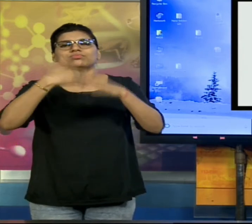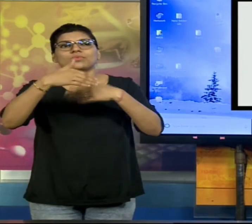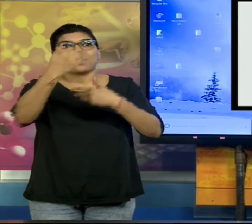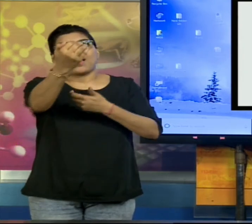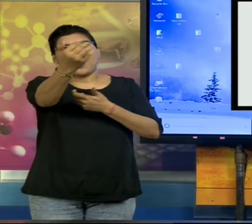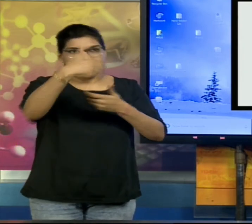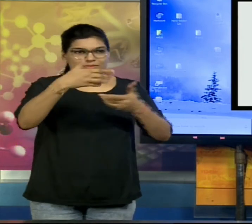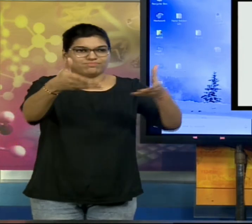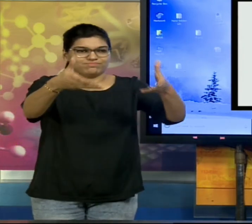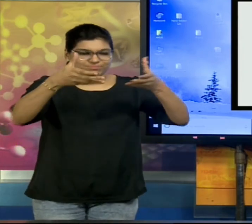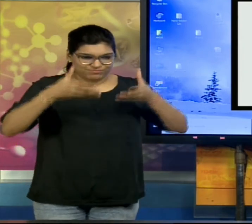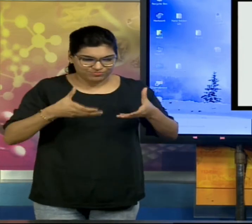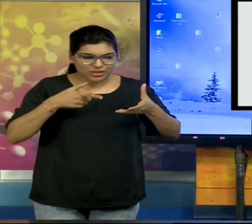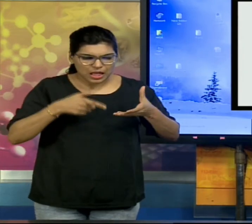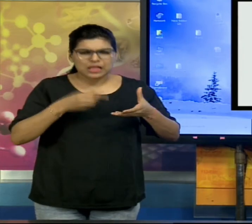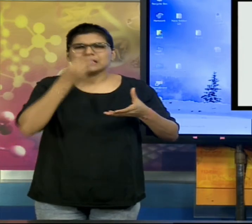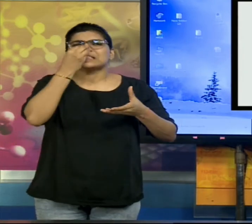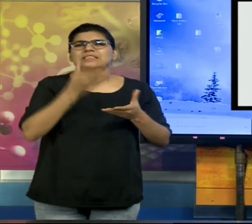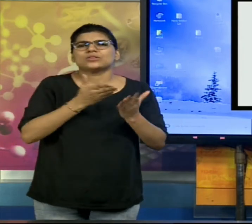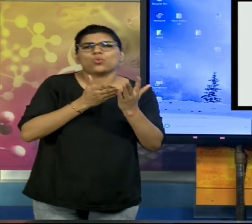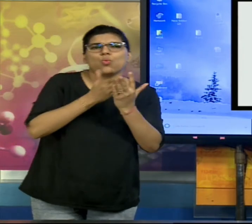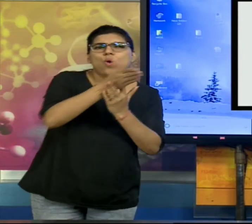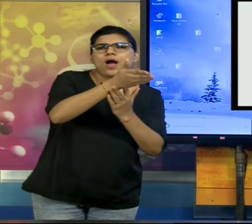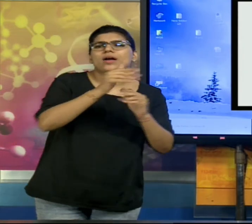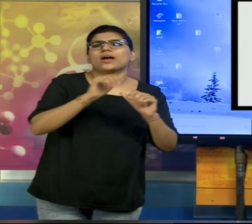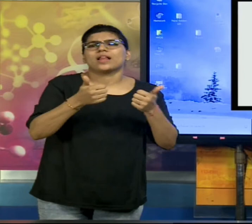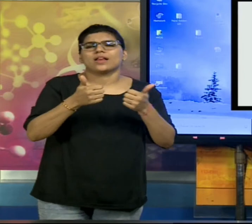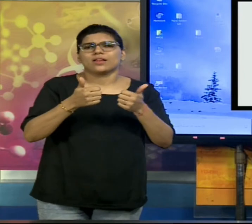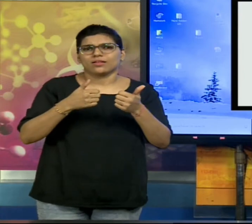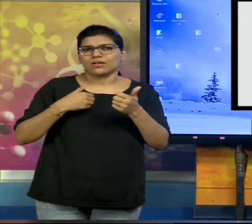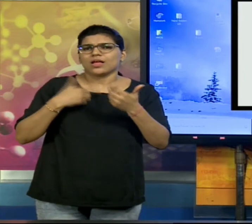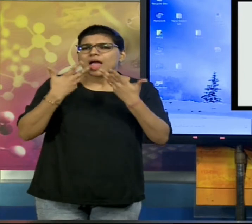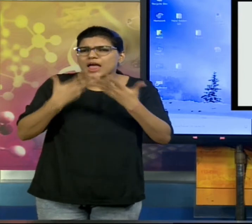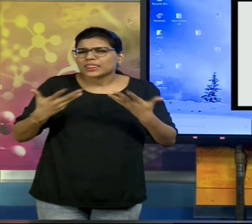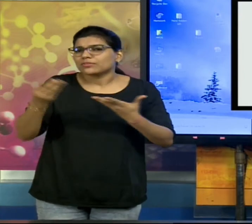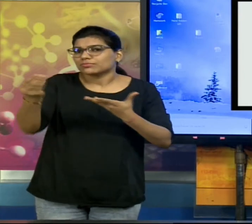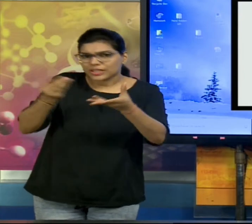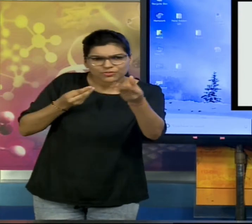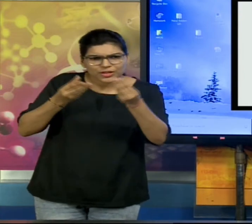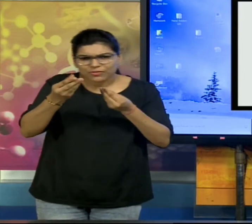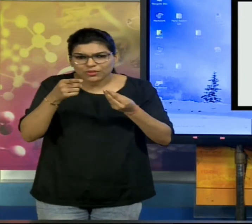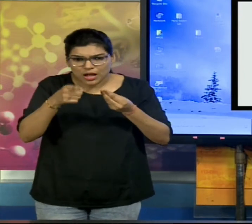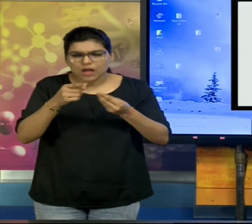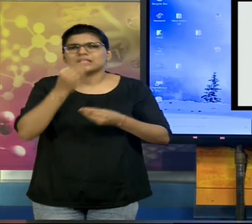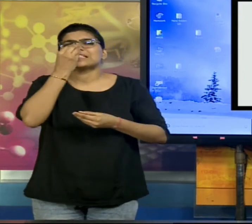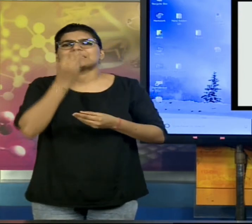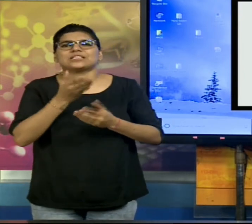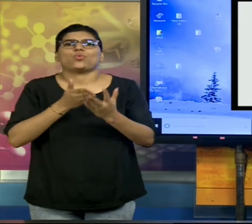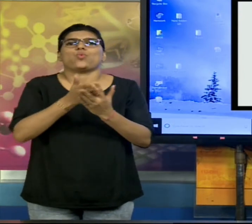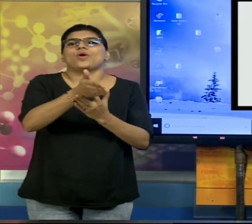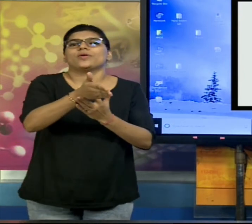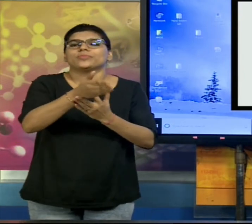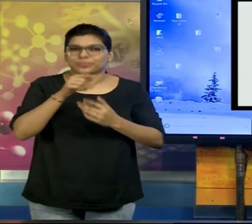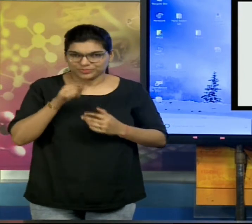option. Similarly, for online marketing also, that is the easiest way. We just has